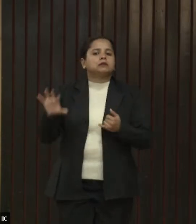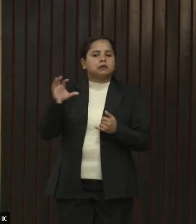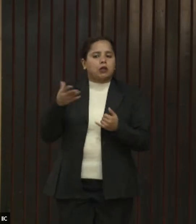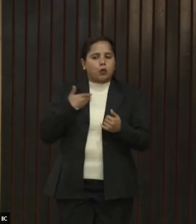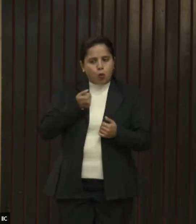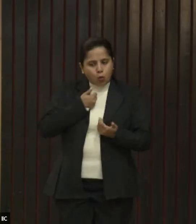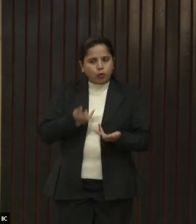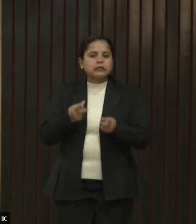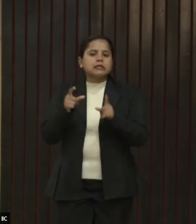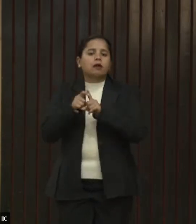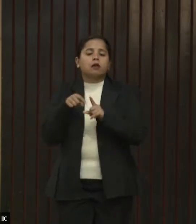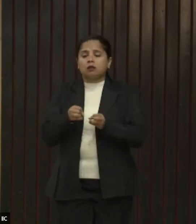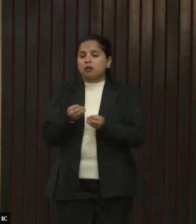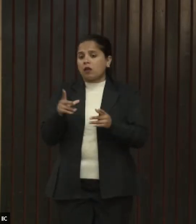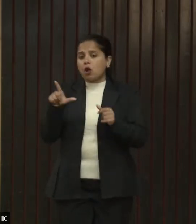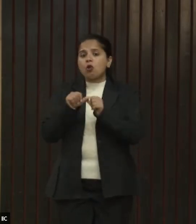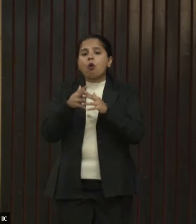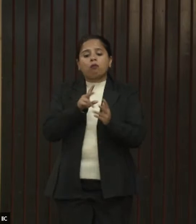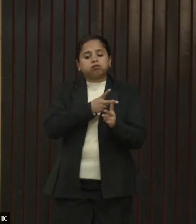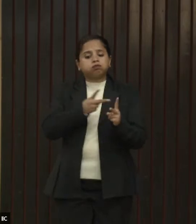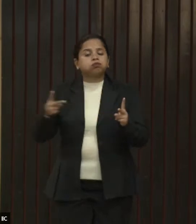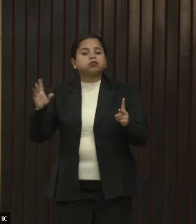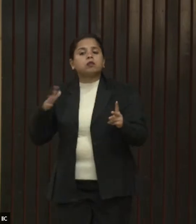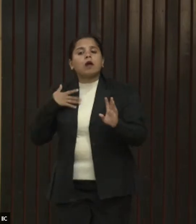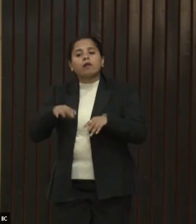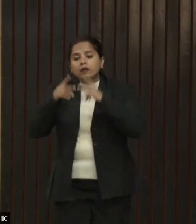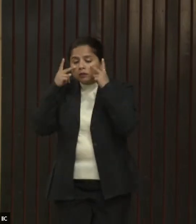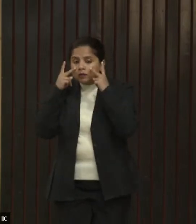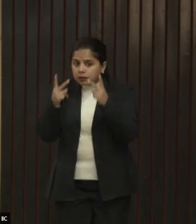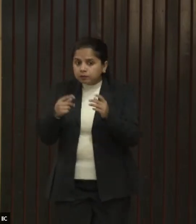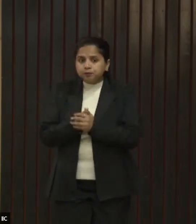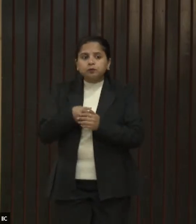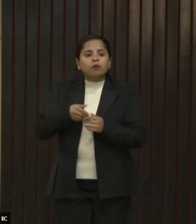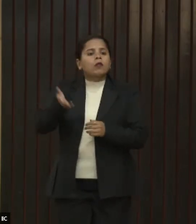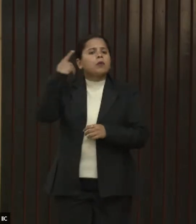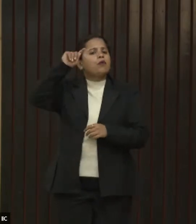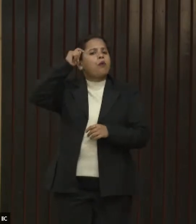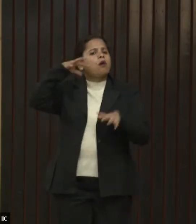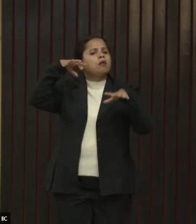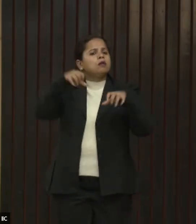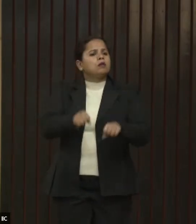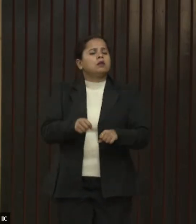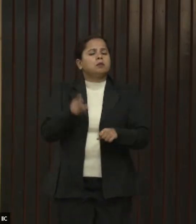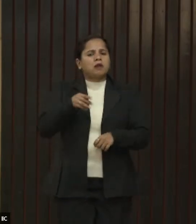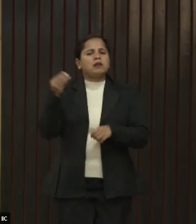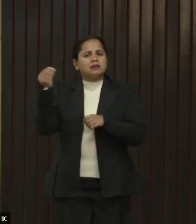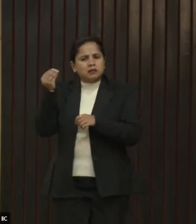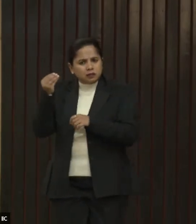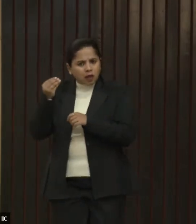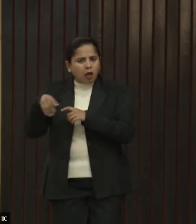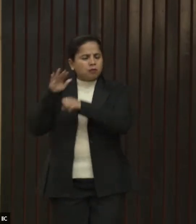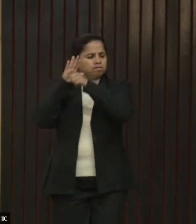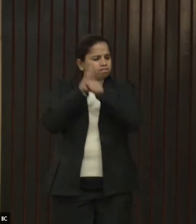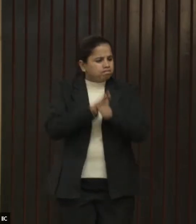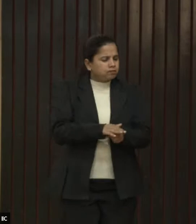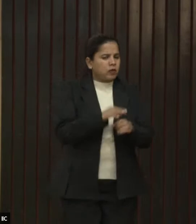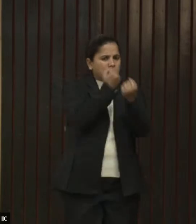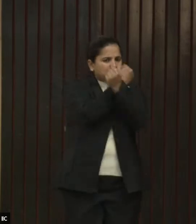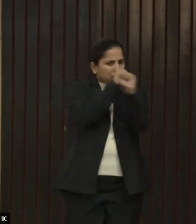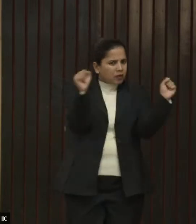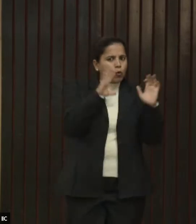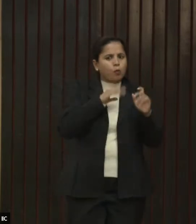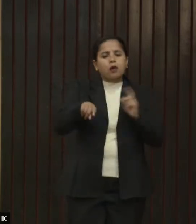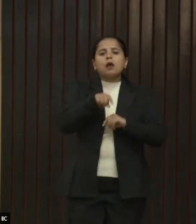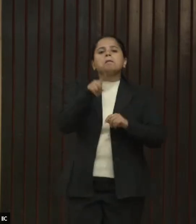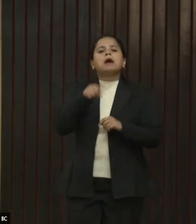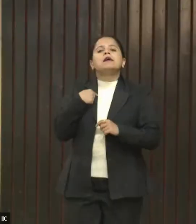one category of laws where we looked at how colonial laws suppressed certain kinds of freedoms and examine